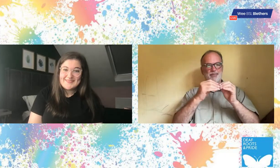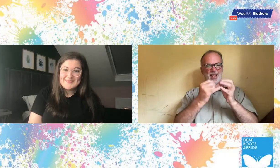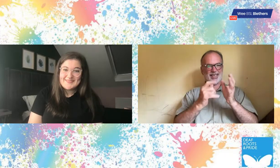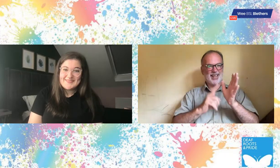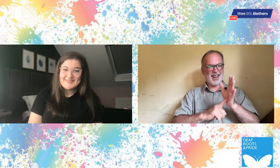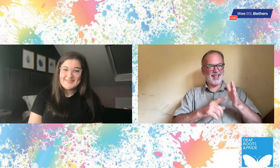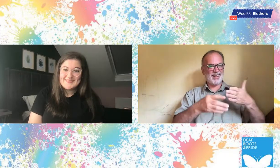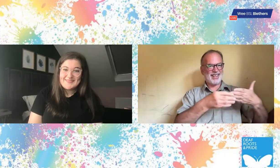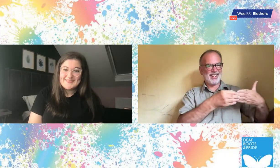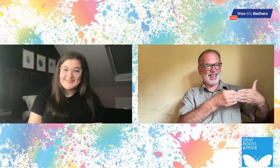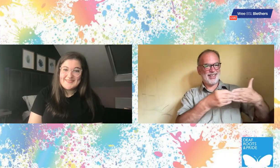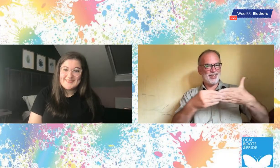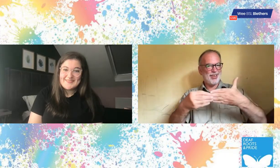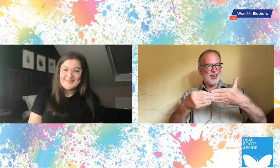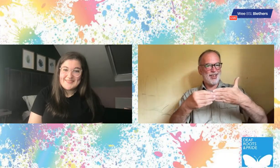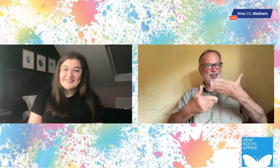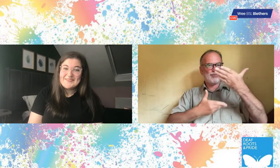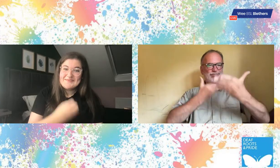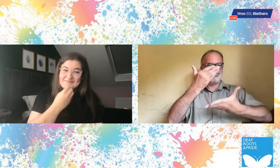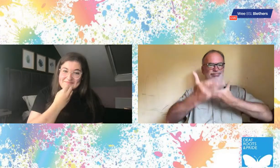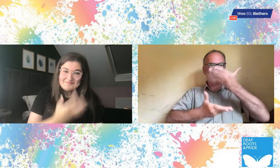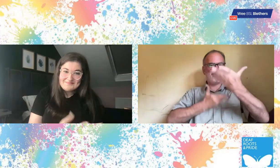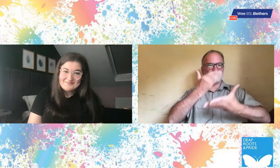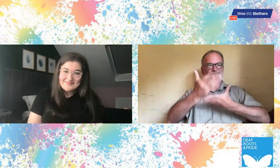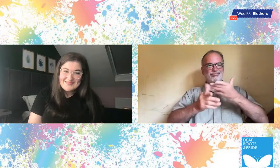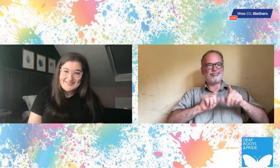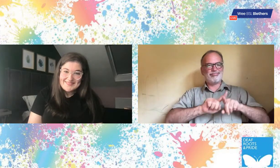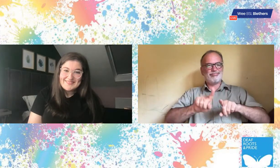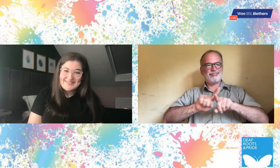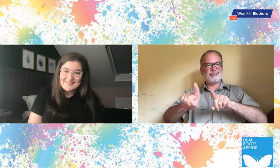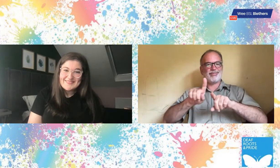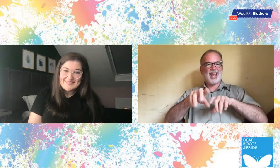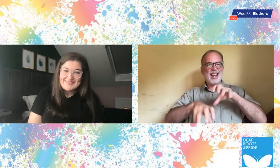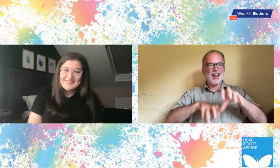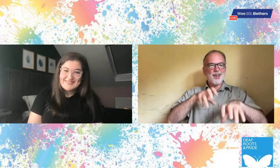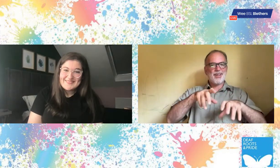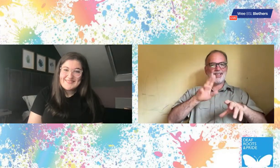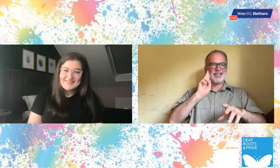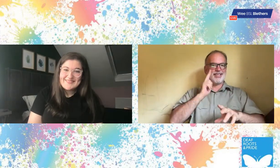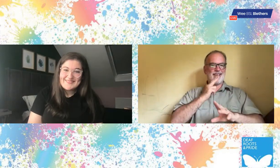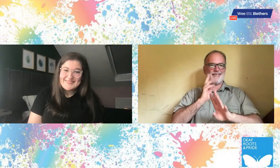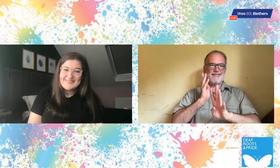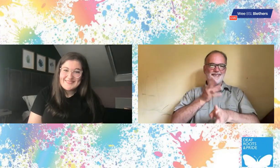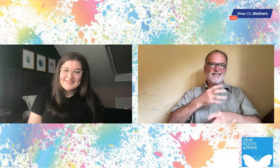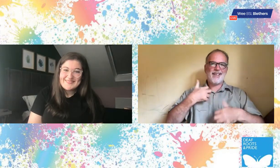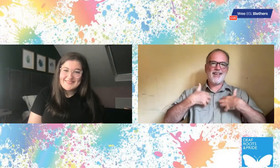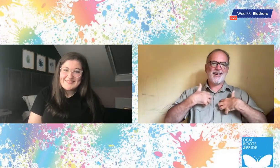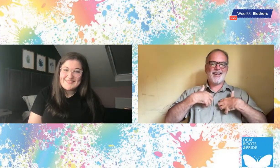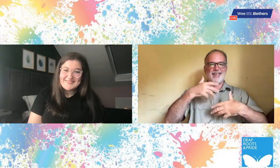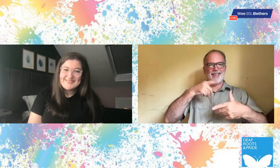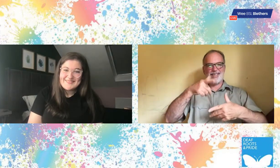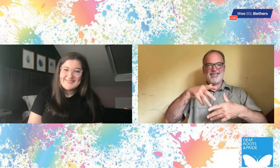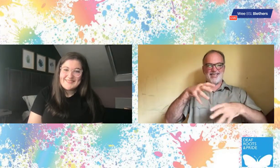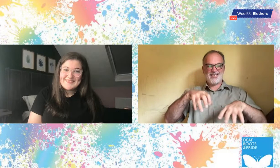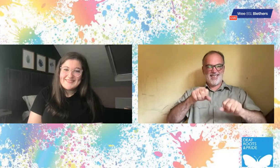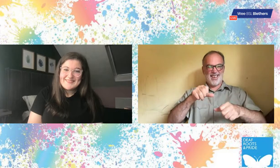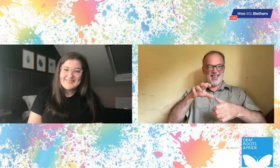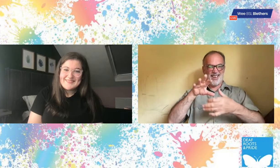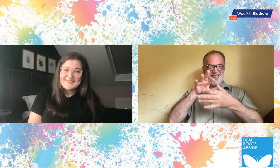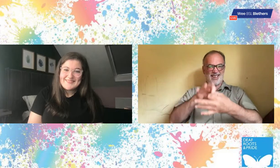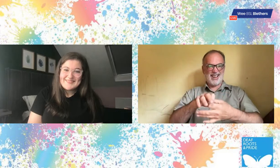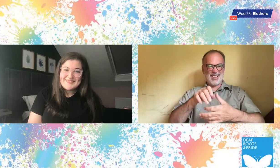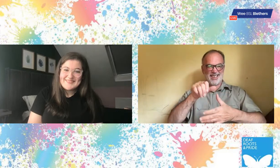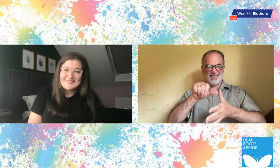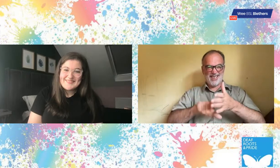Zoo. Um, and I was the first BSL guide doing guided Wow. tours around Chester Zoo. And